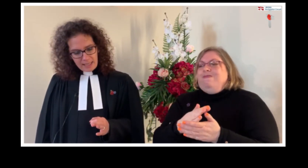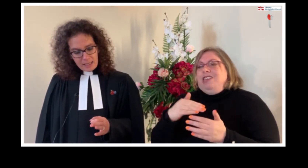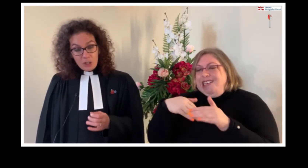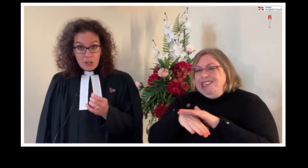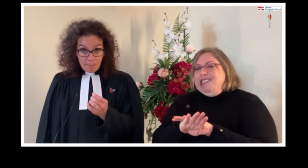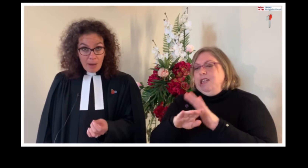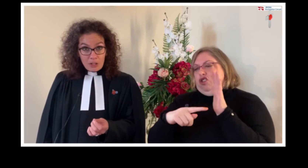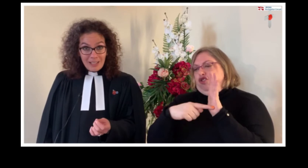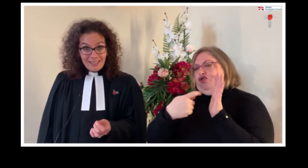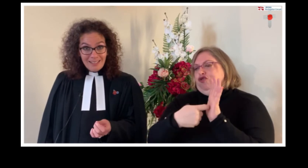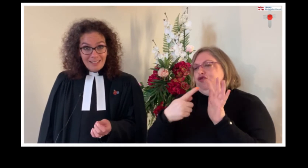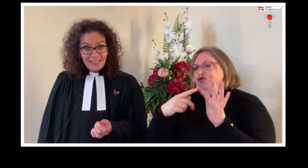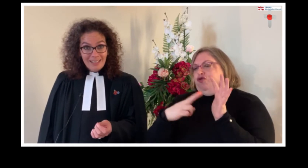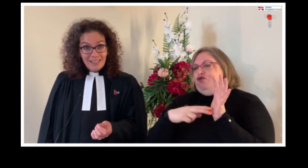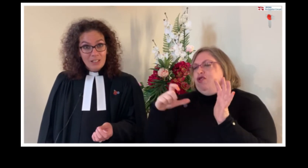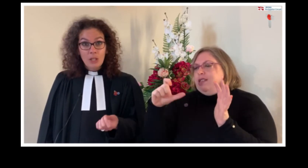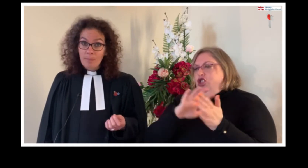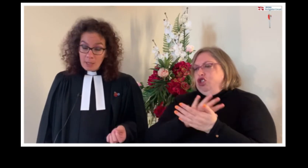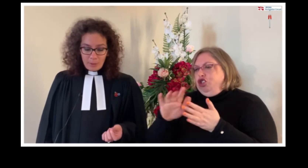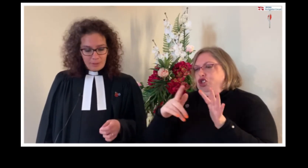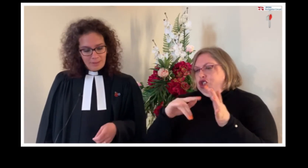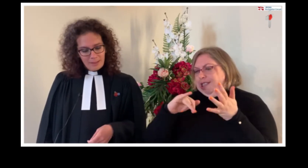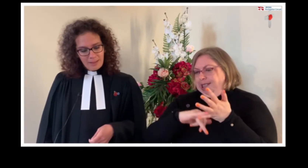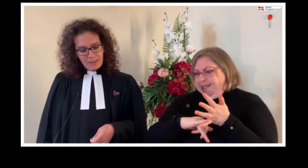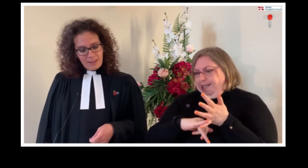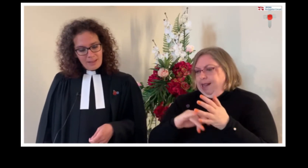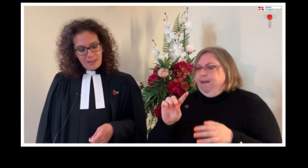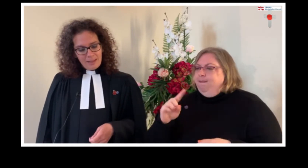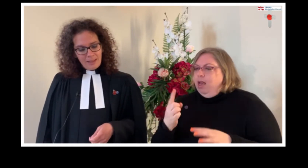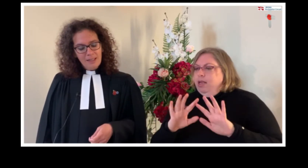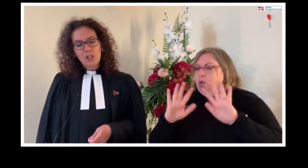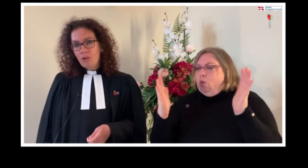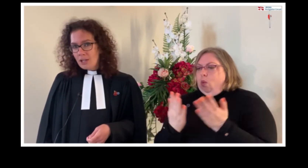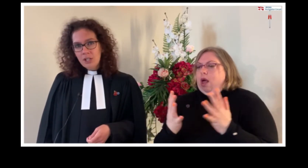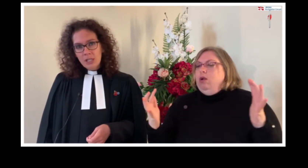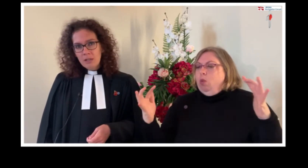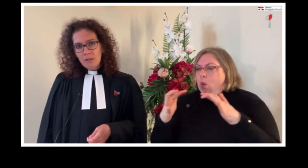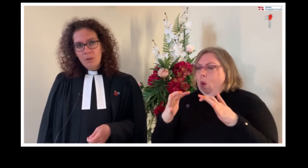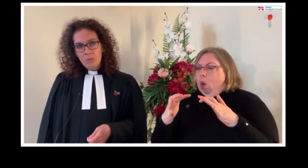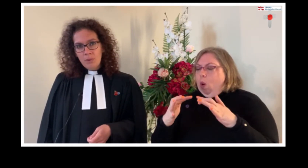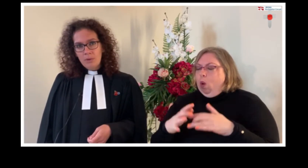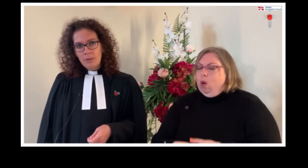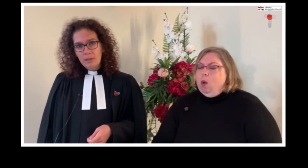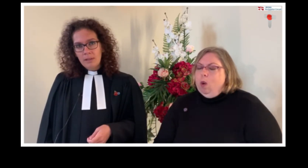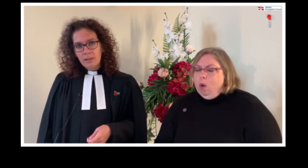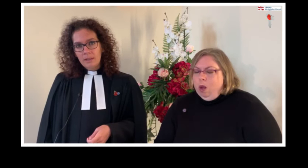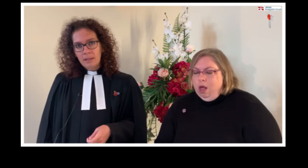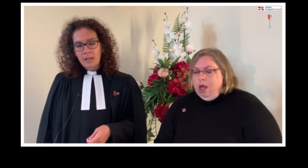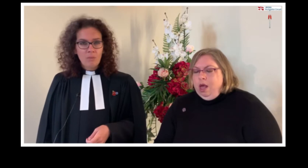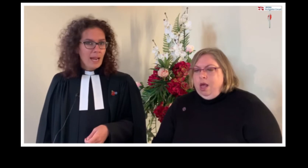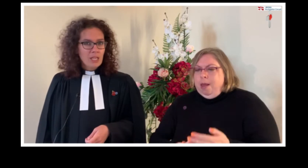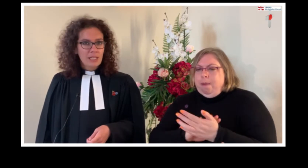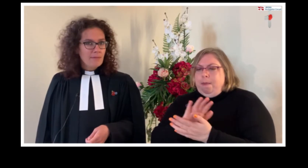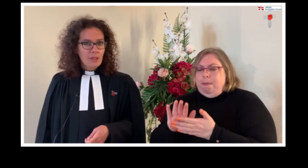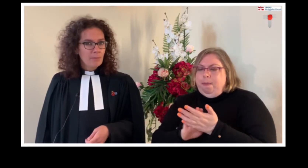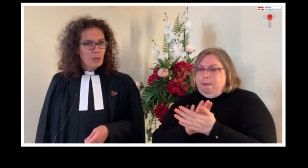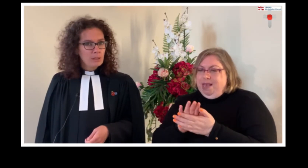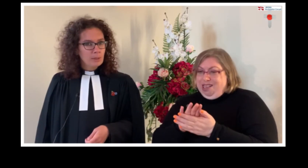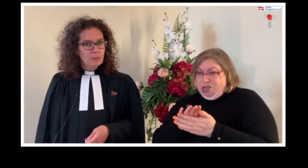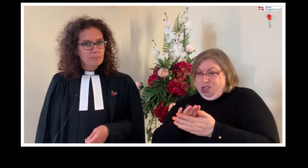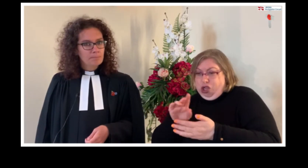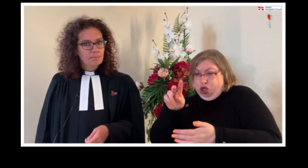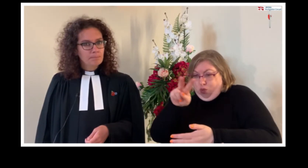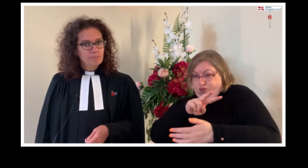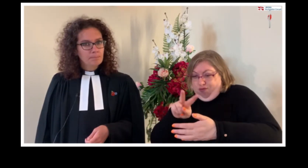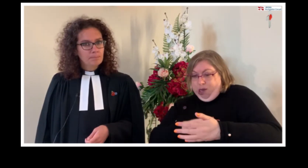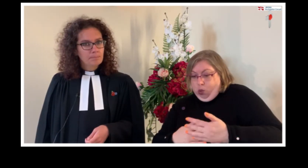connected to the mountain, to the people, and the tragedy of the war in a way you'd never think